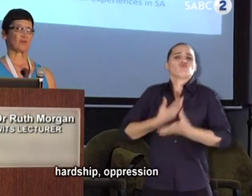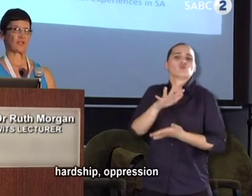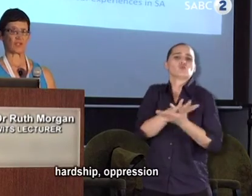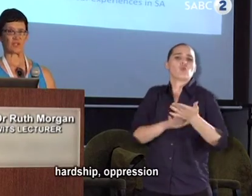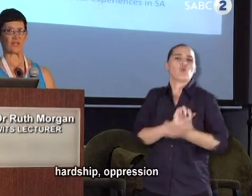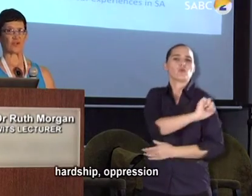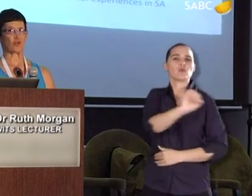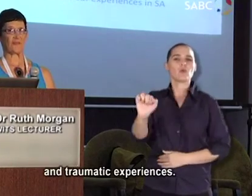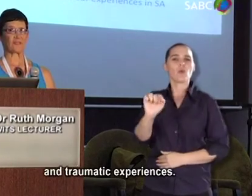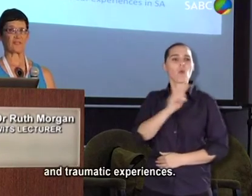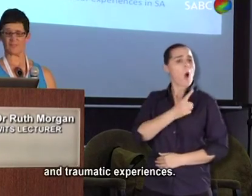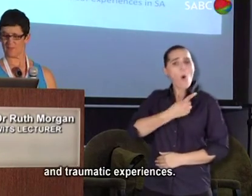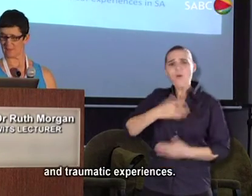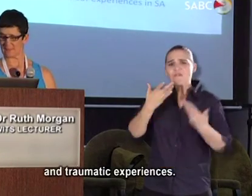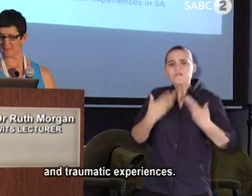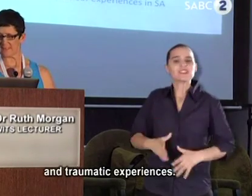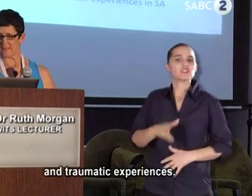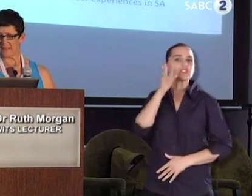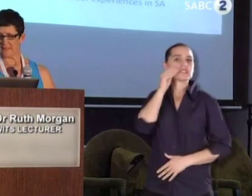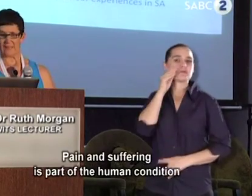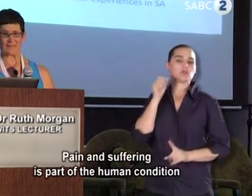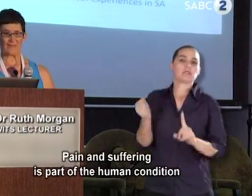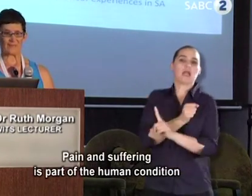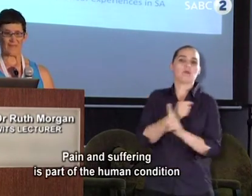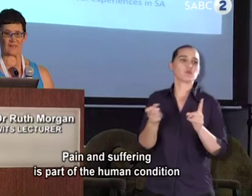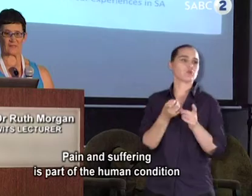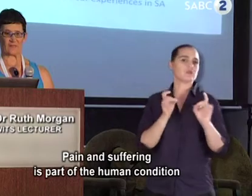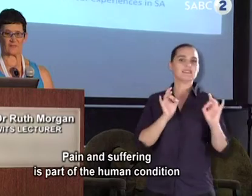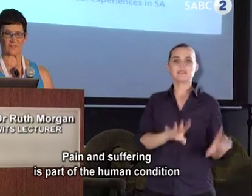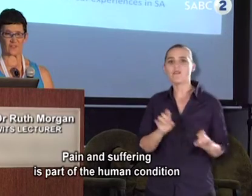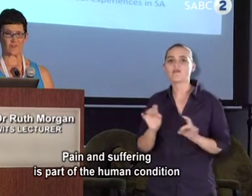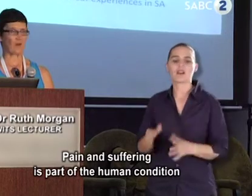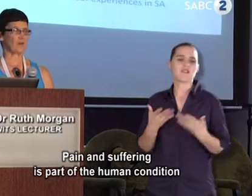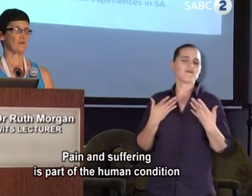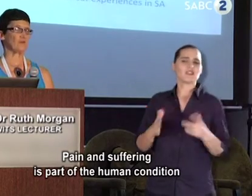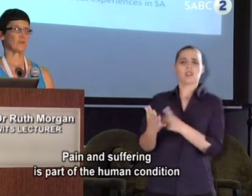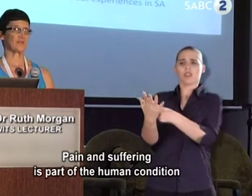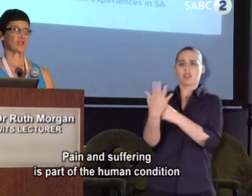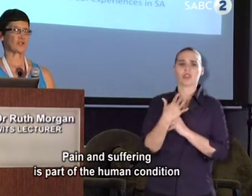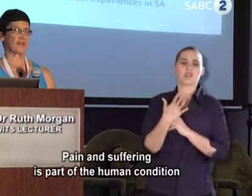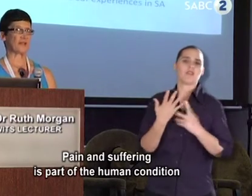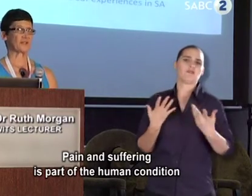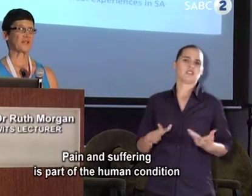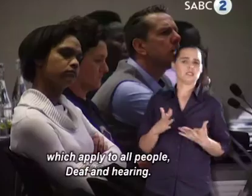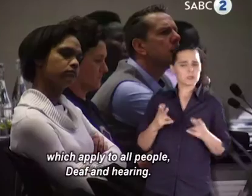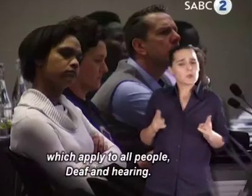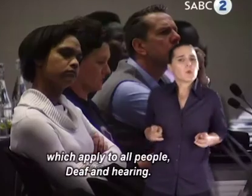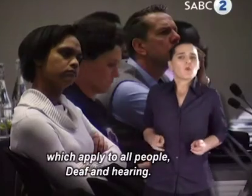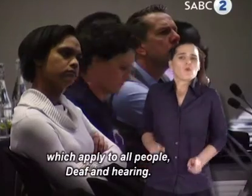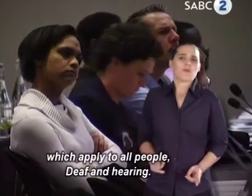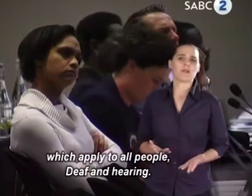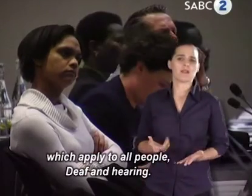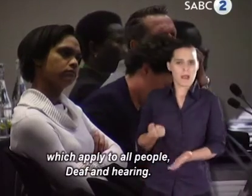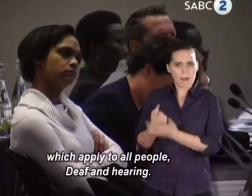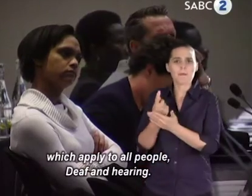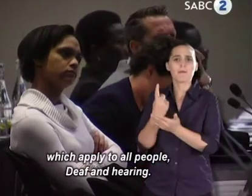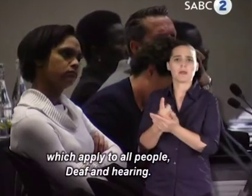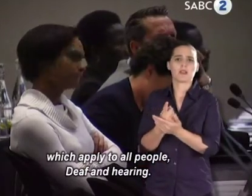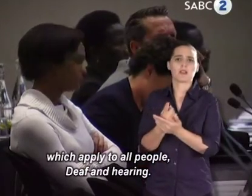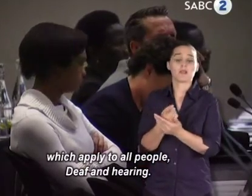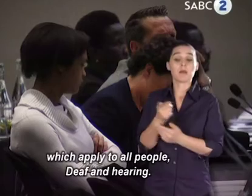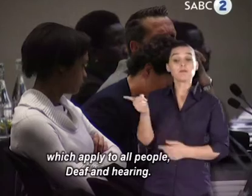and oppression and traumatic experiences. That kind of pain and suffering is just part of the human condition, and